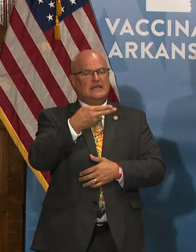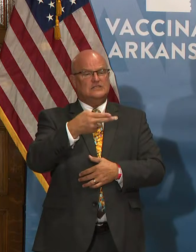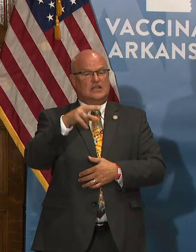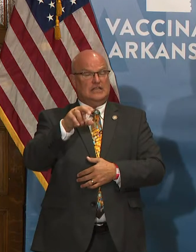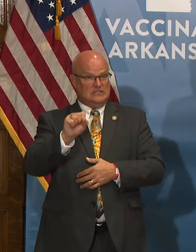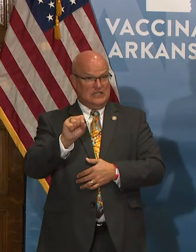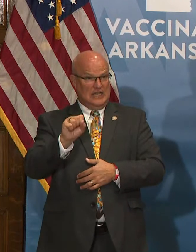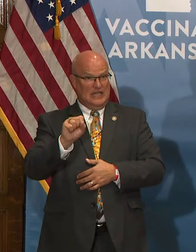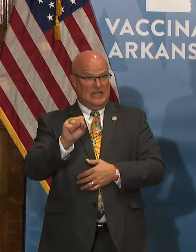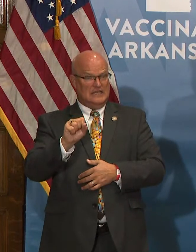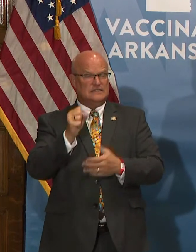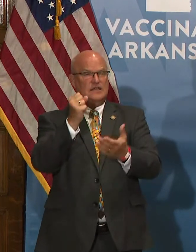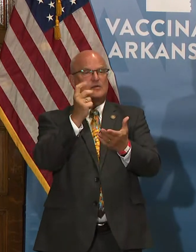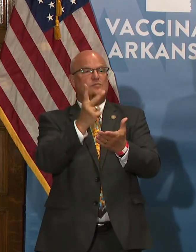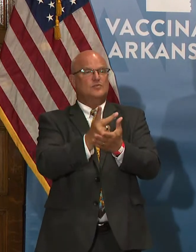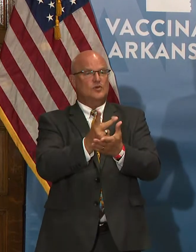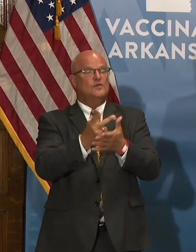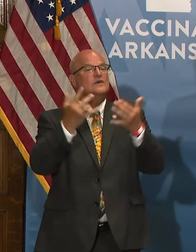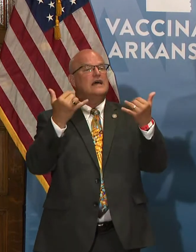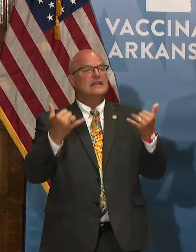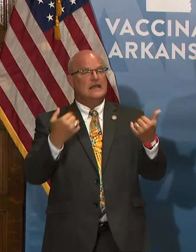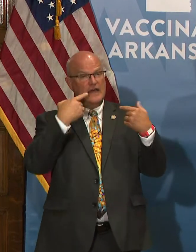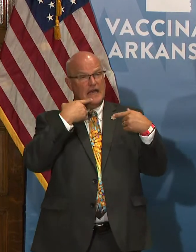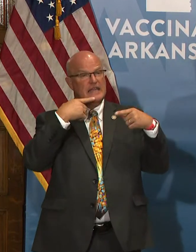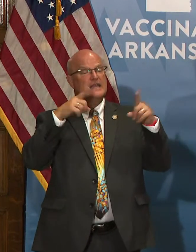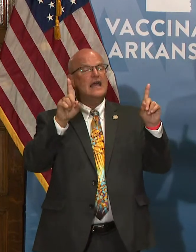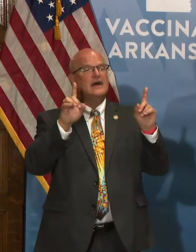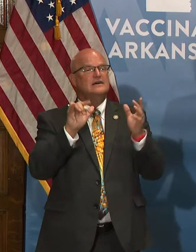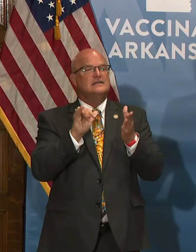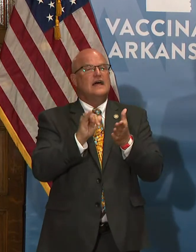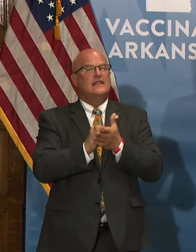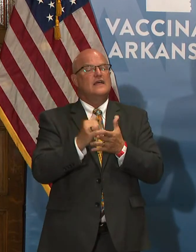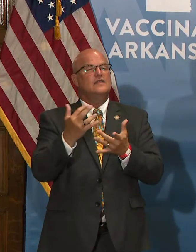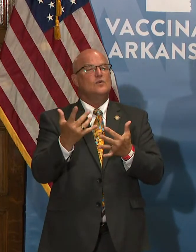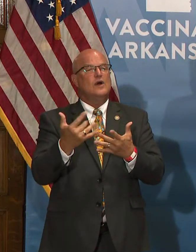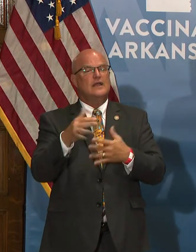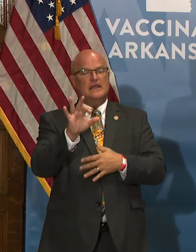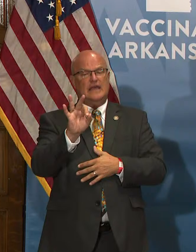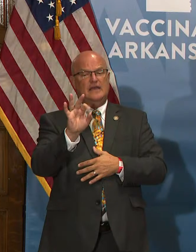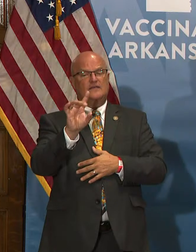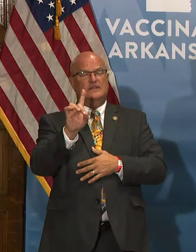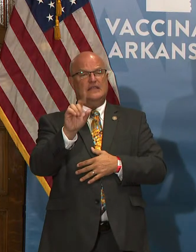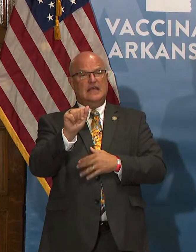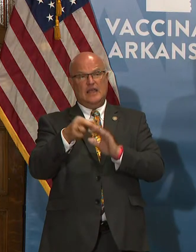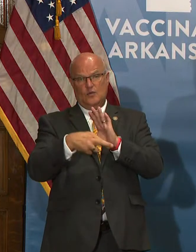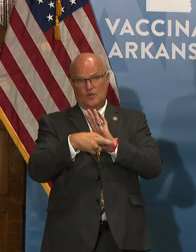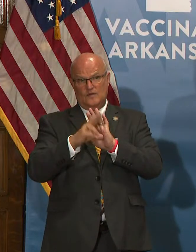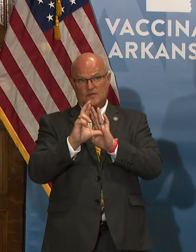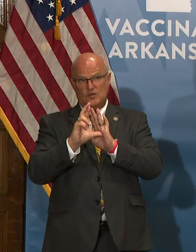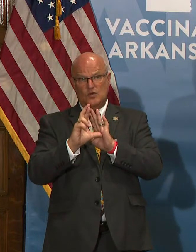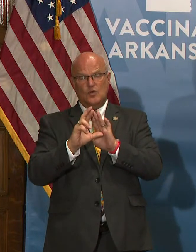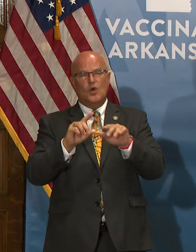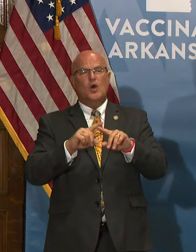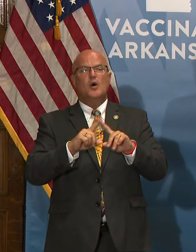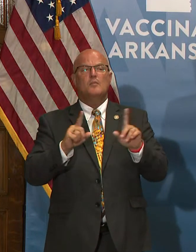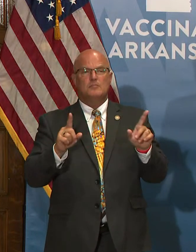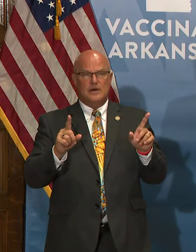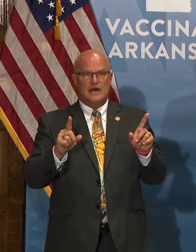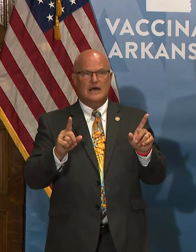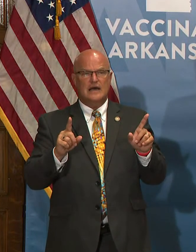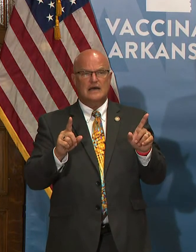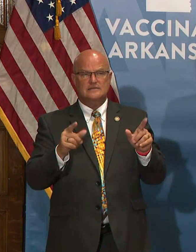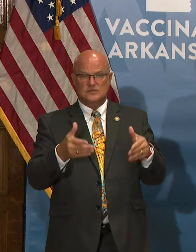has approved and announced that they're waiting on FDA review, but they